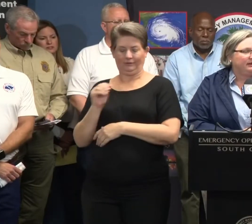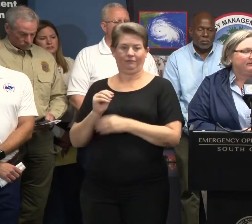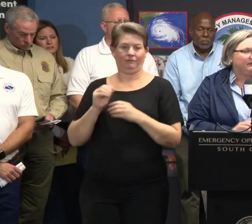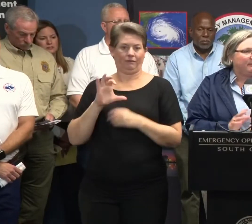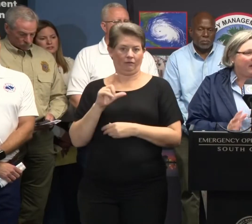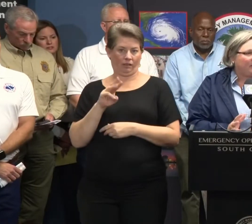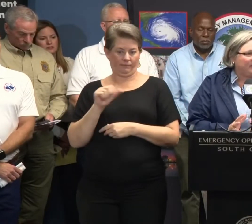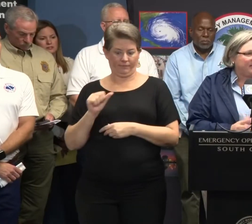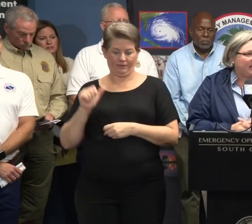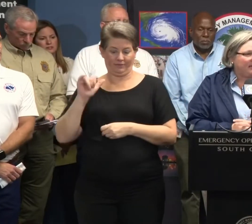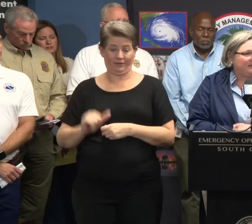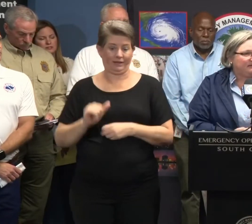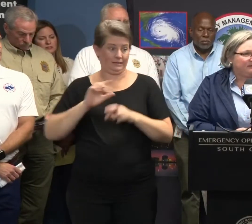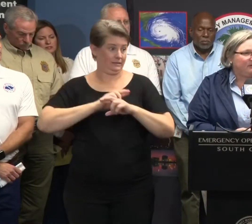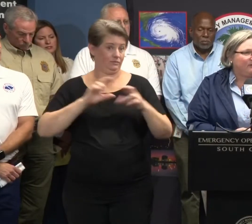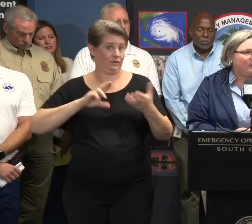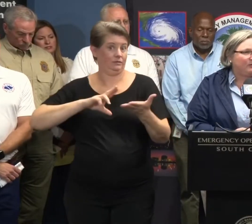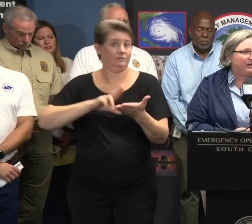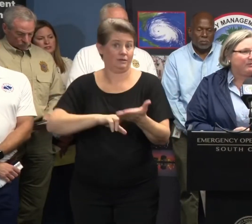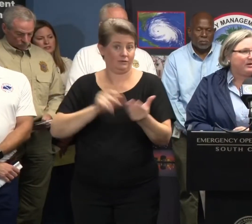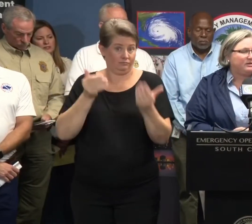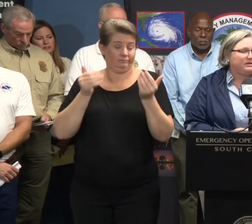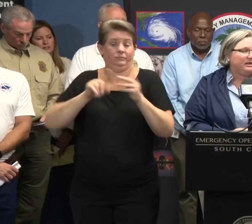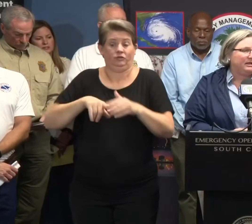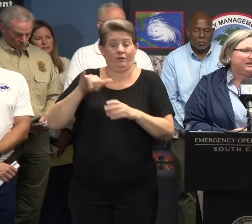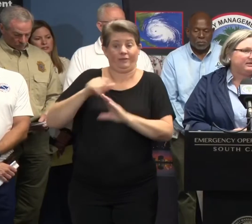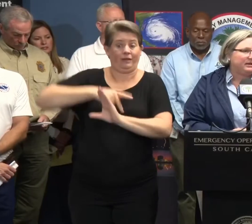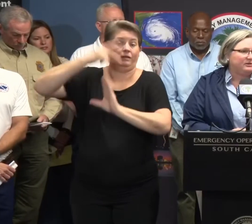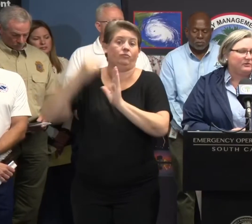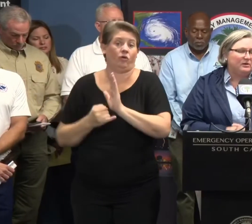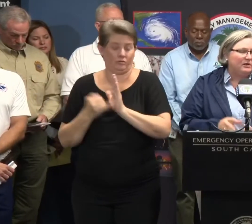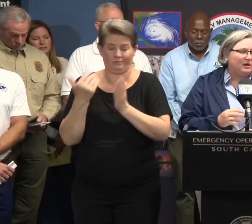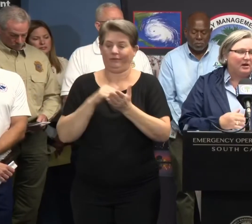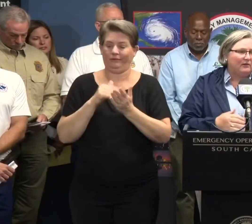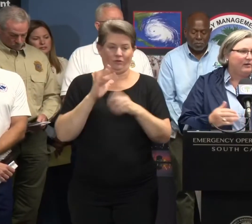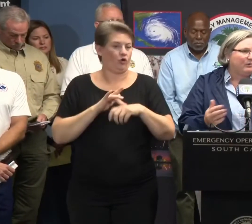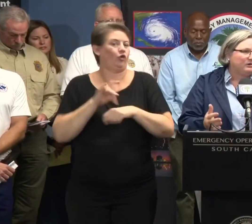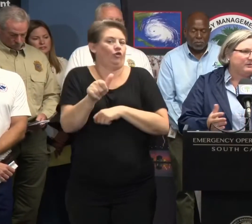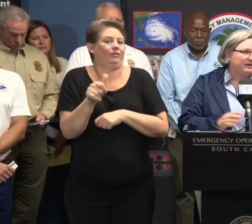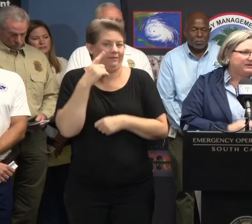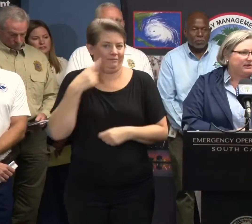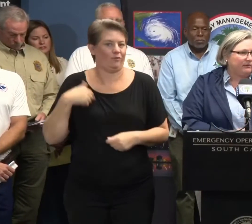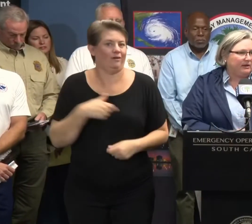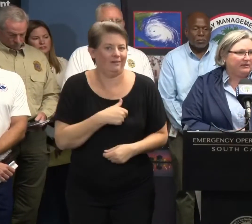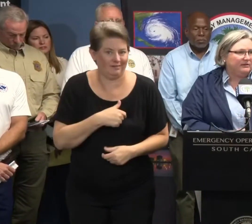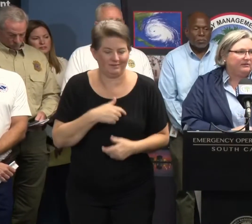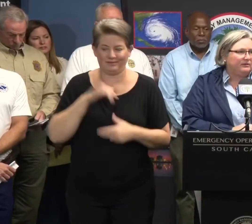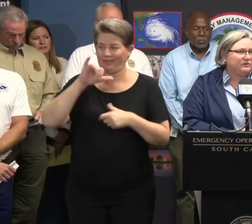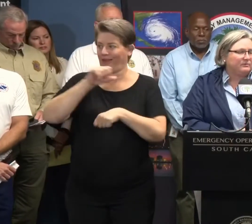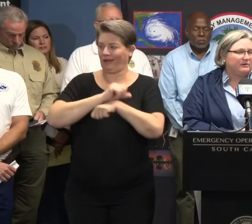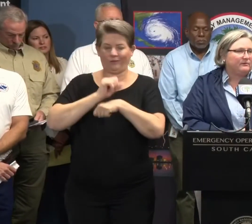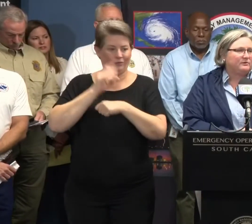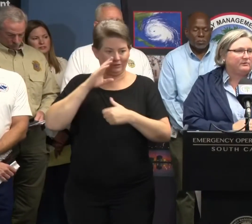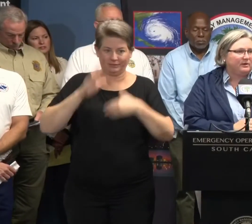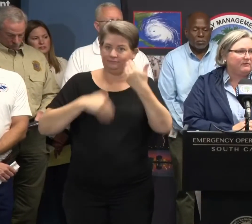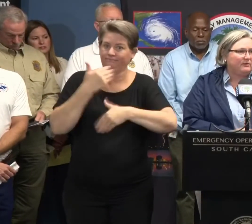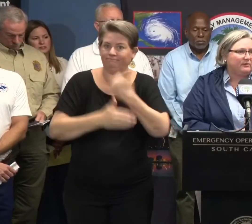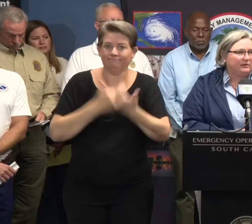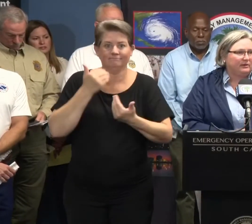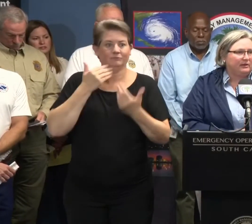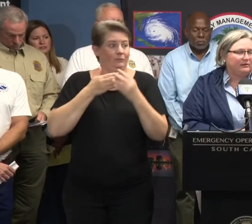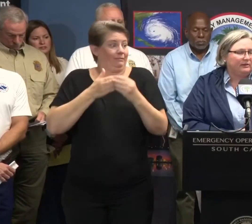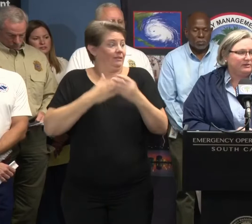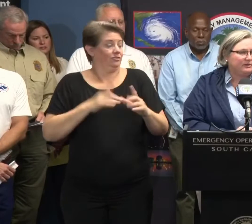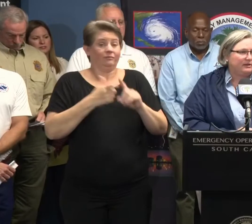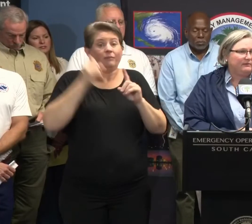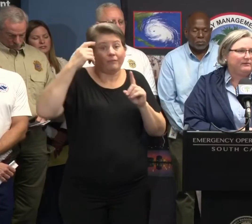is about to be signed to move forward with that project, again ahead of schedule. All that work's been accelerated due to leadership efforts with the governor